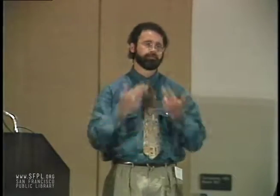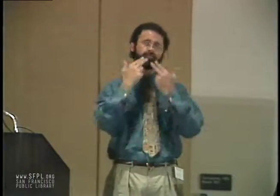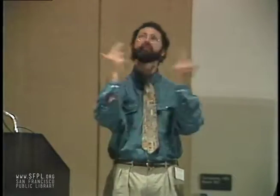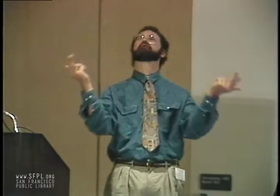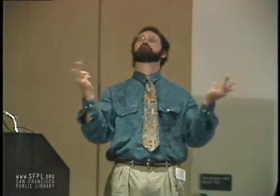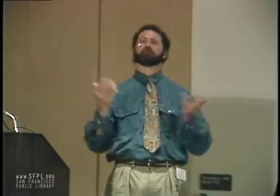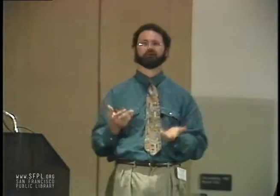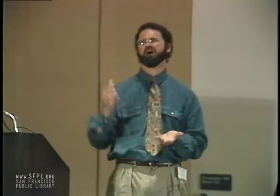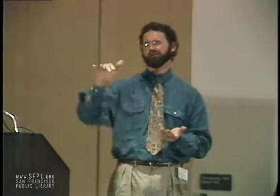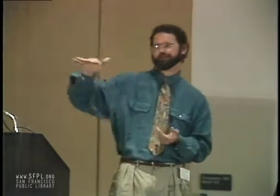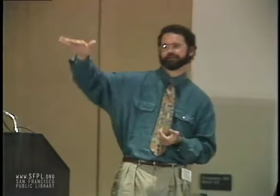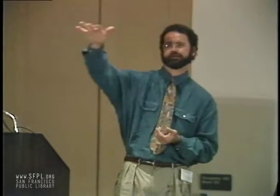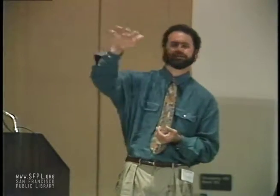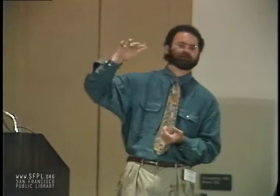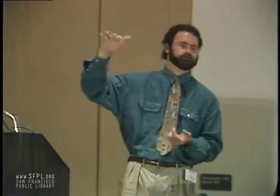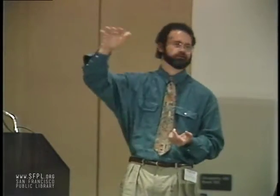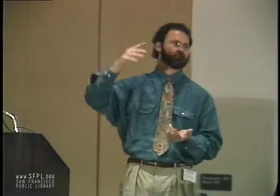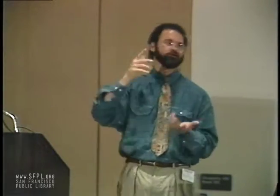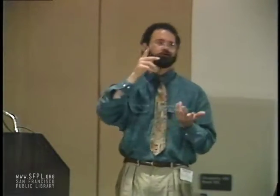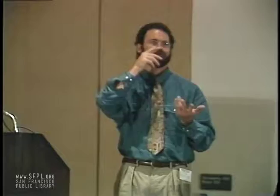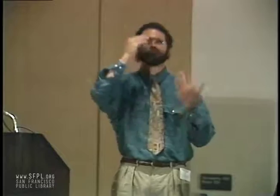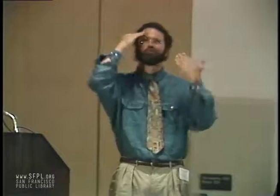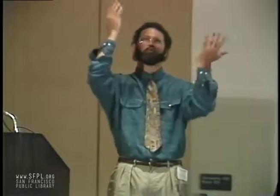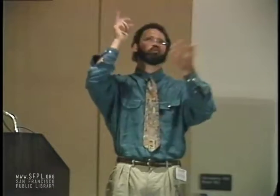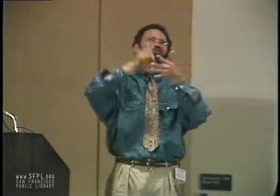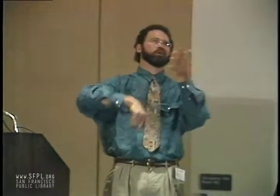people are quite different.